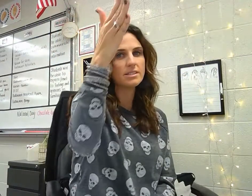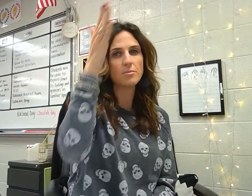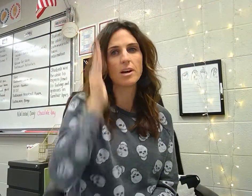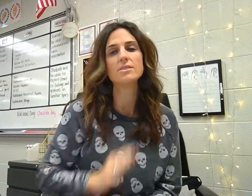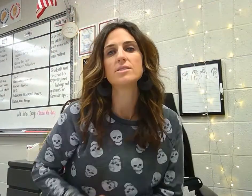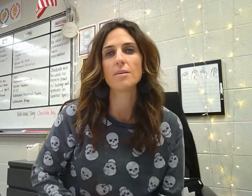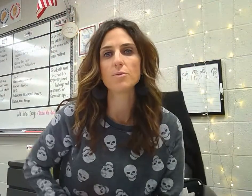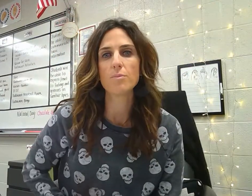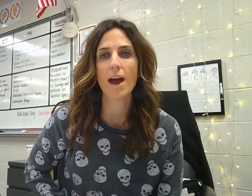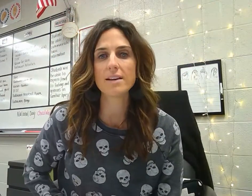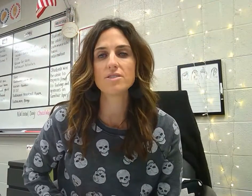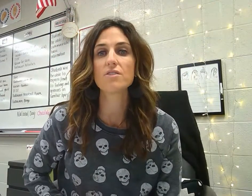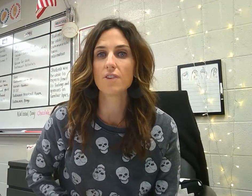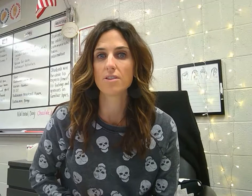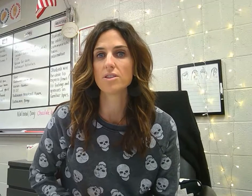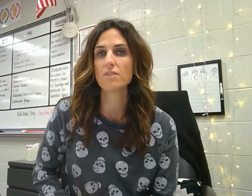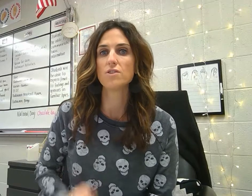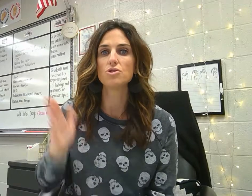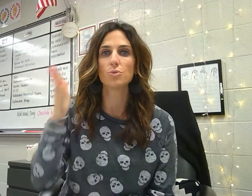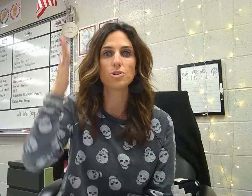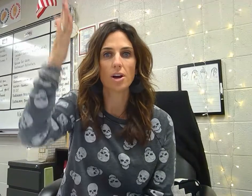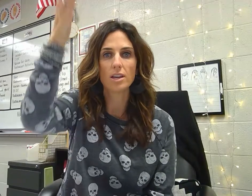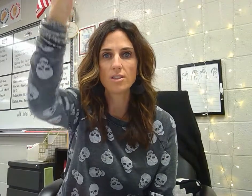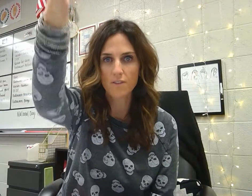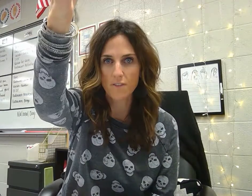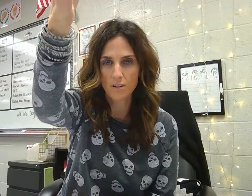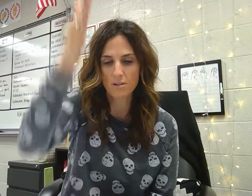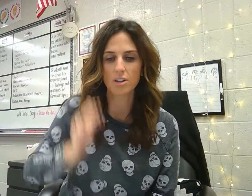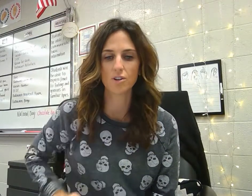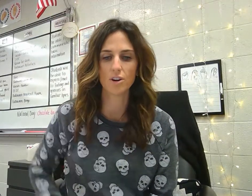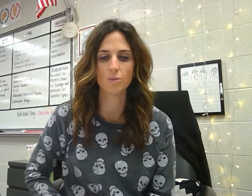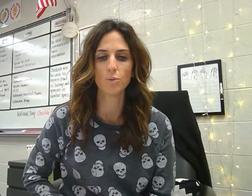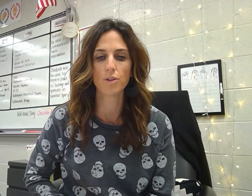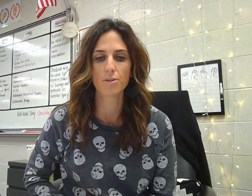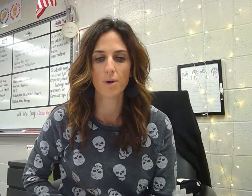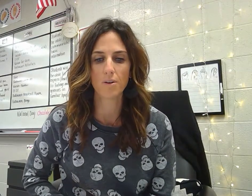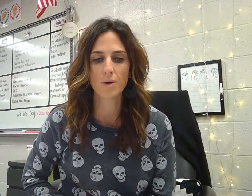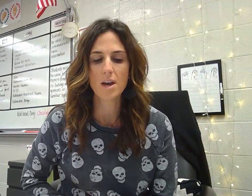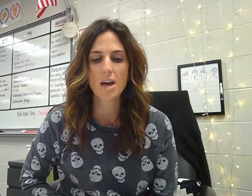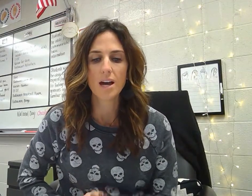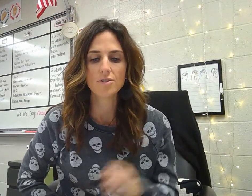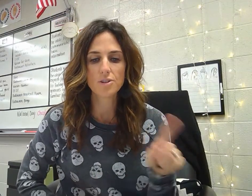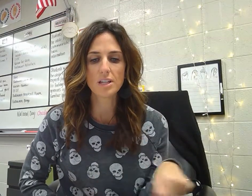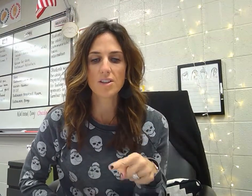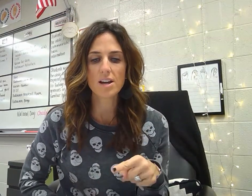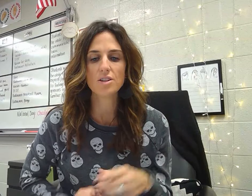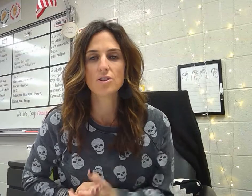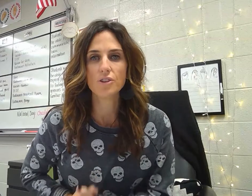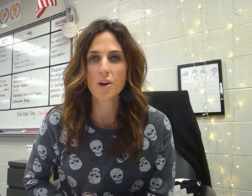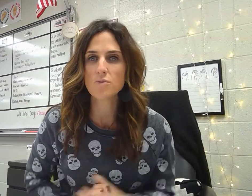same concept with past. The farther in the future we're talking, the farther that your arm will throw. Underneath that, note